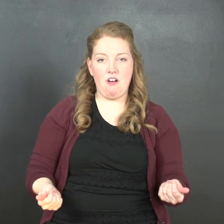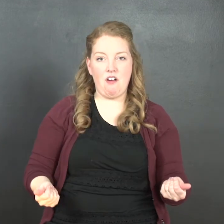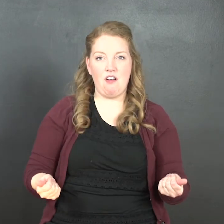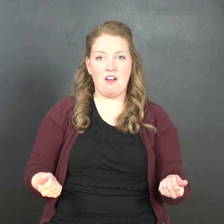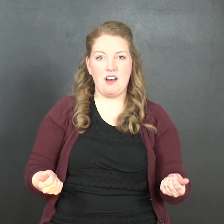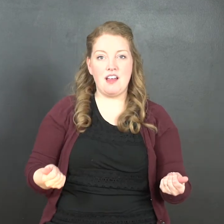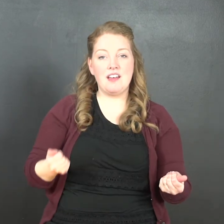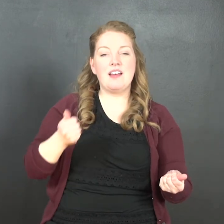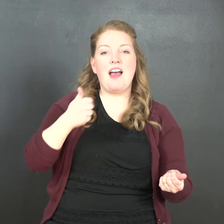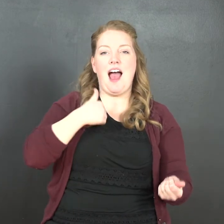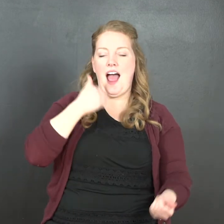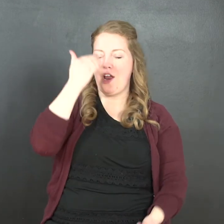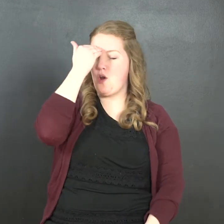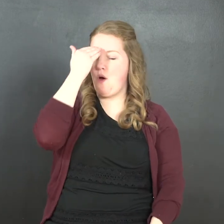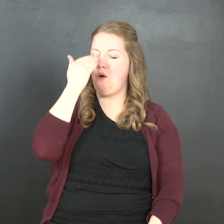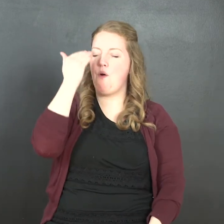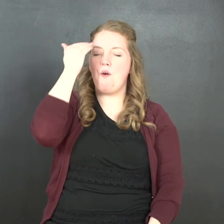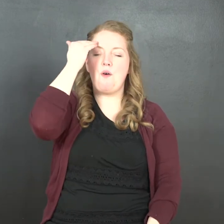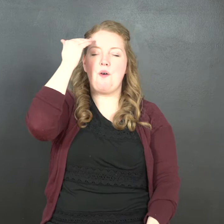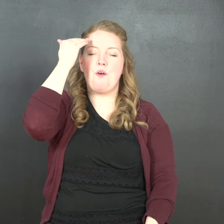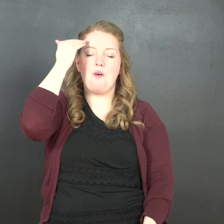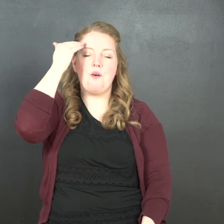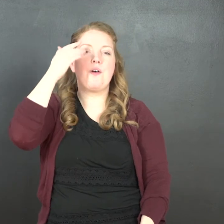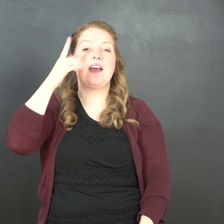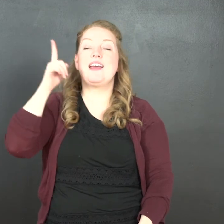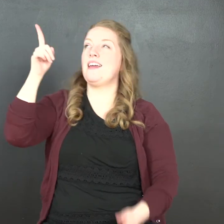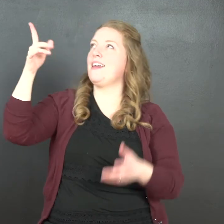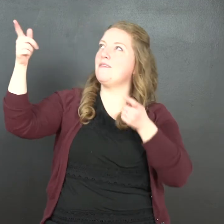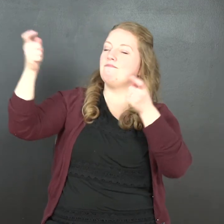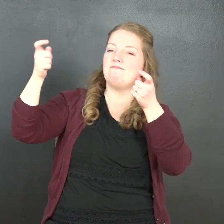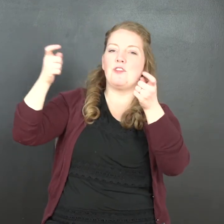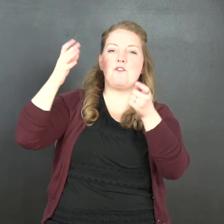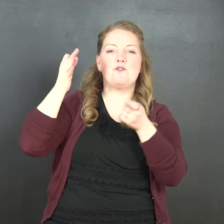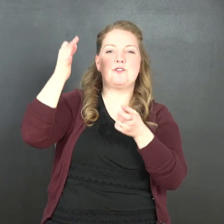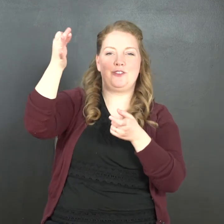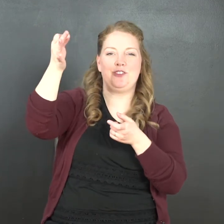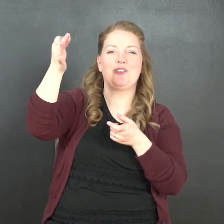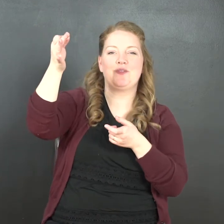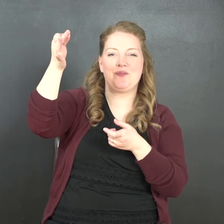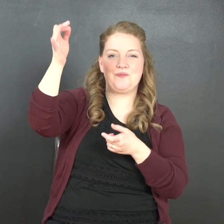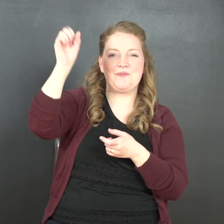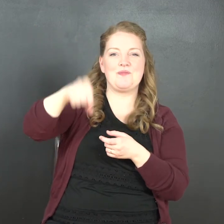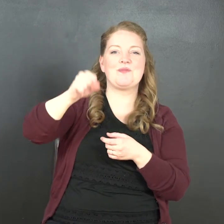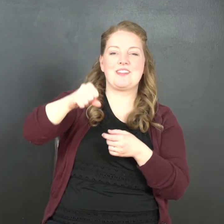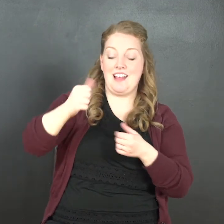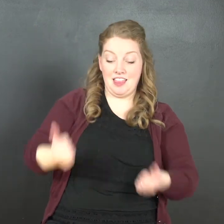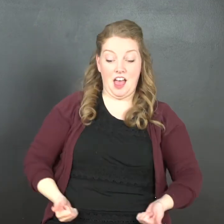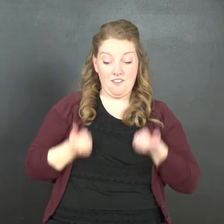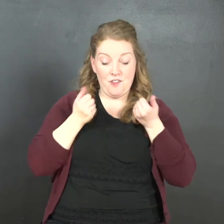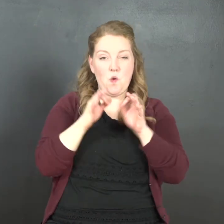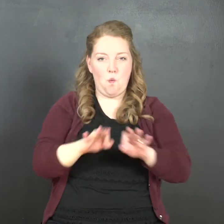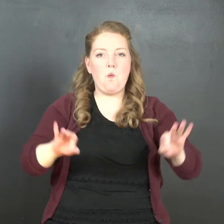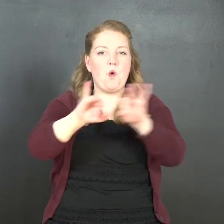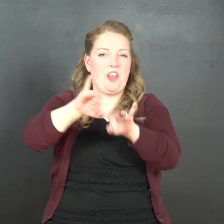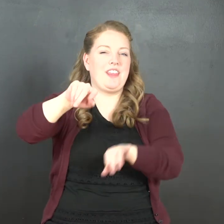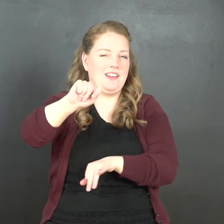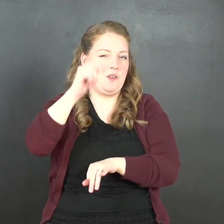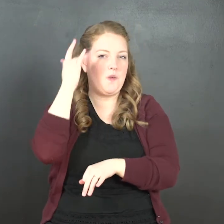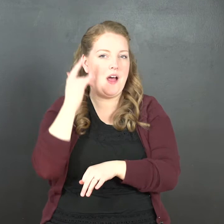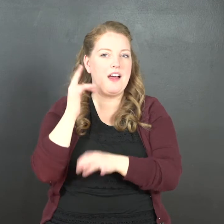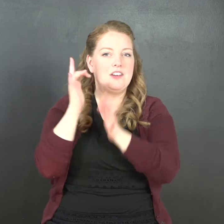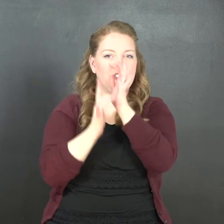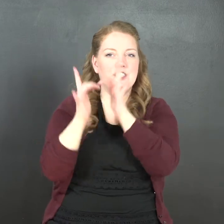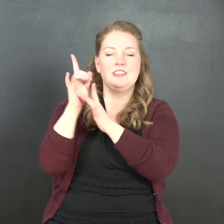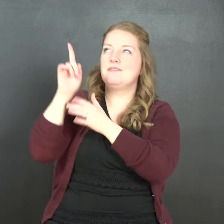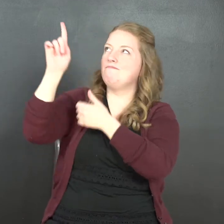living. Just because Jesus lives." Yes, today our family is